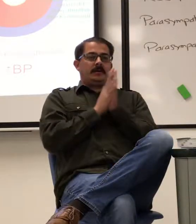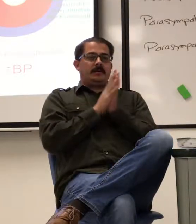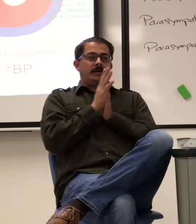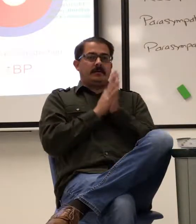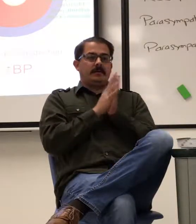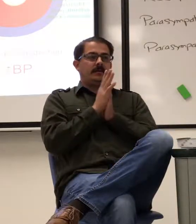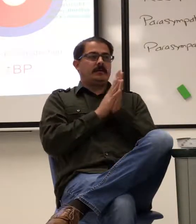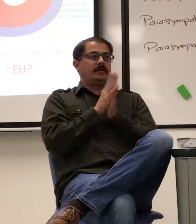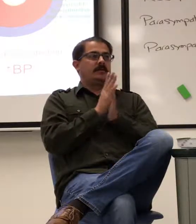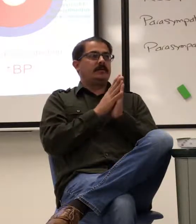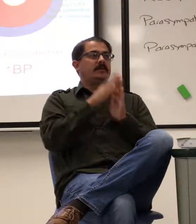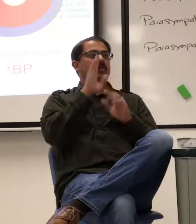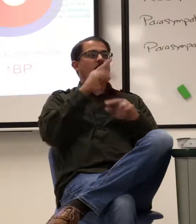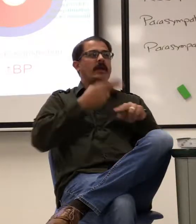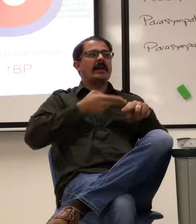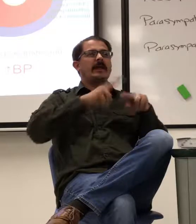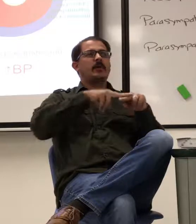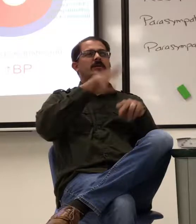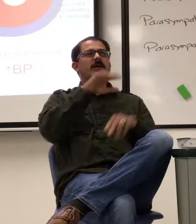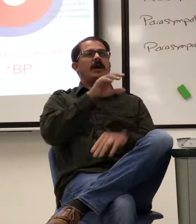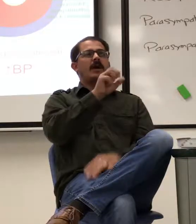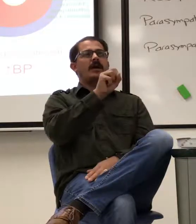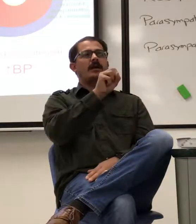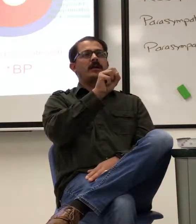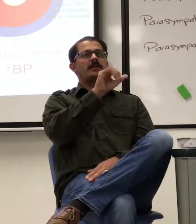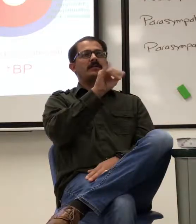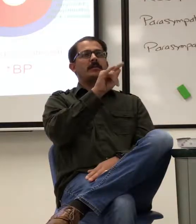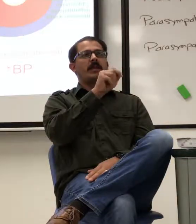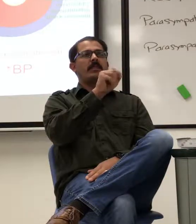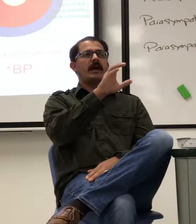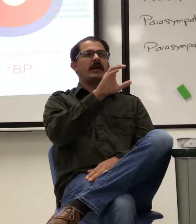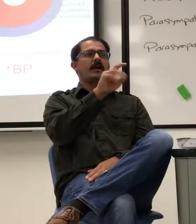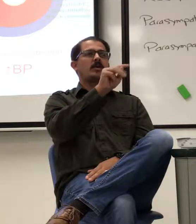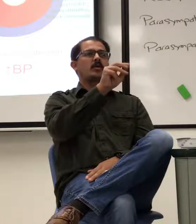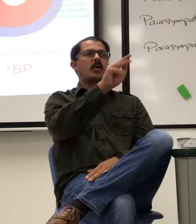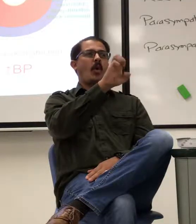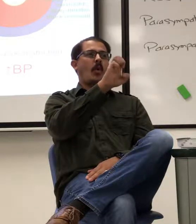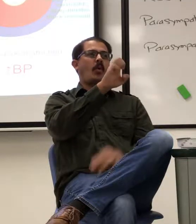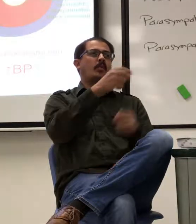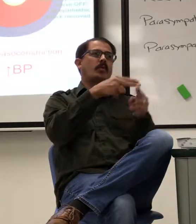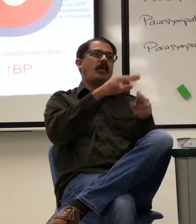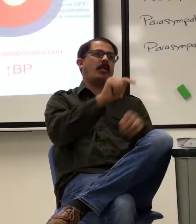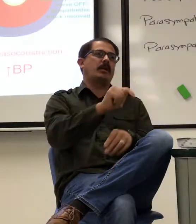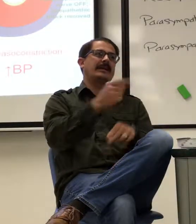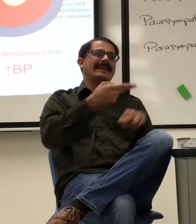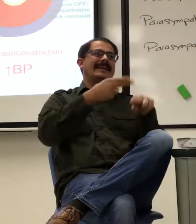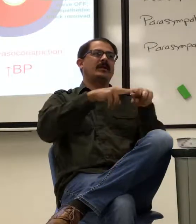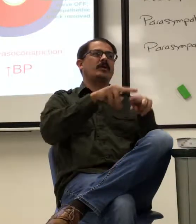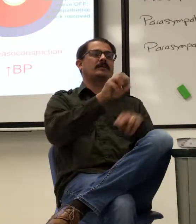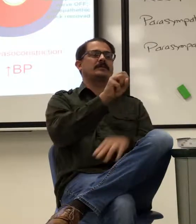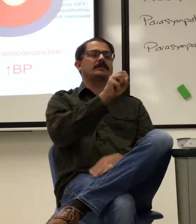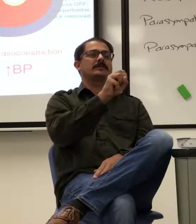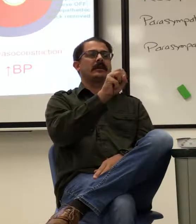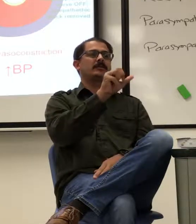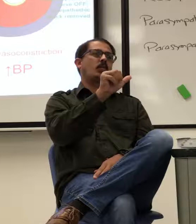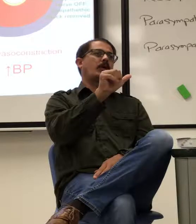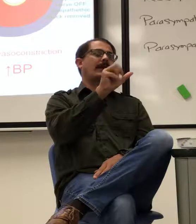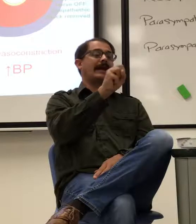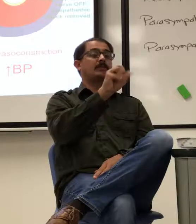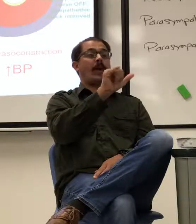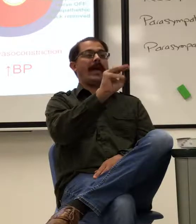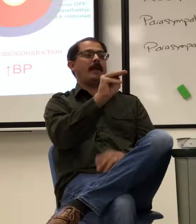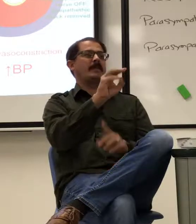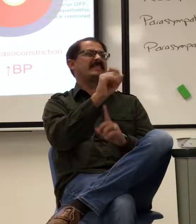So you're going to increase that sympathetic tone, as we like to call it. Increase SYM